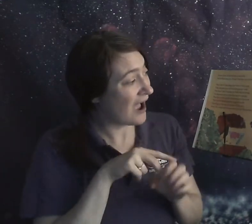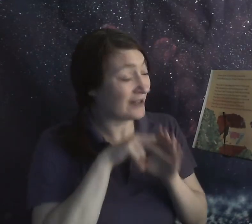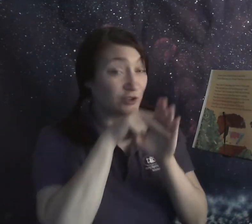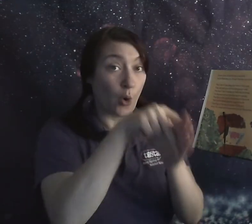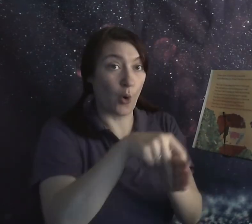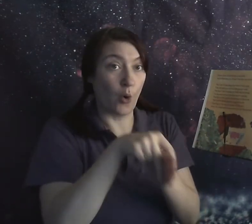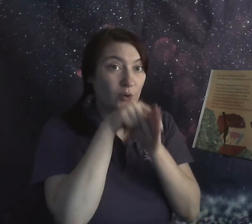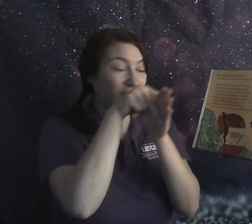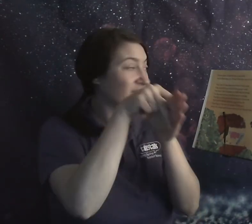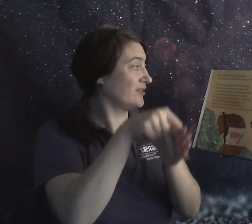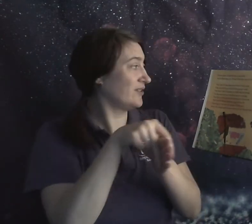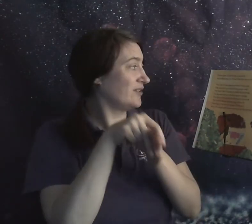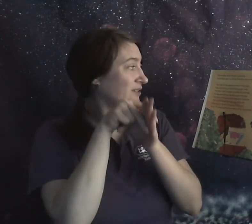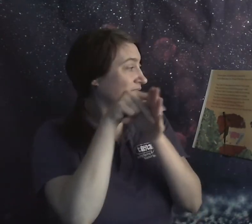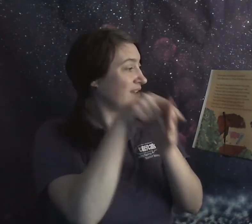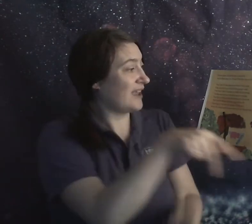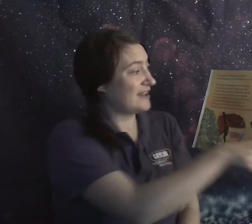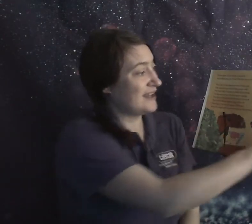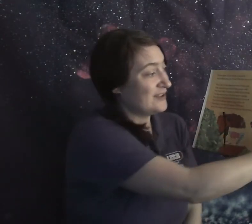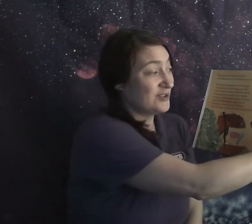a horse in his stall,